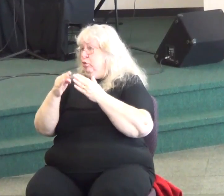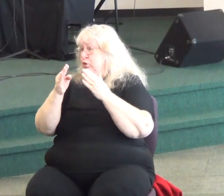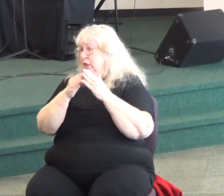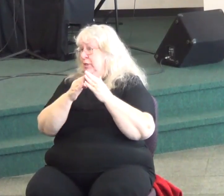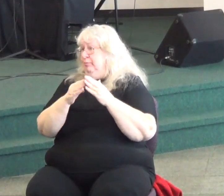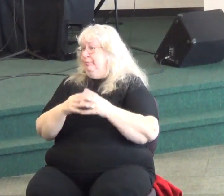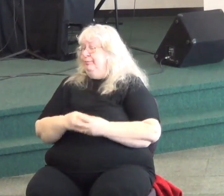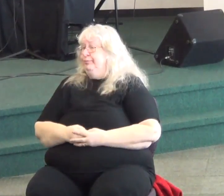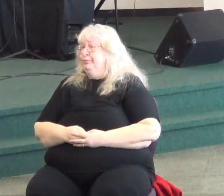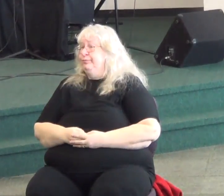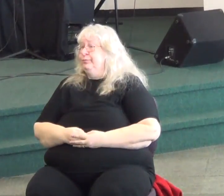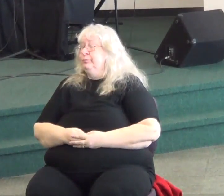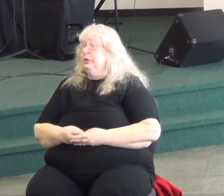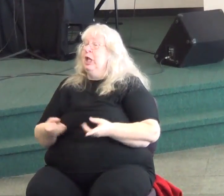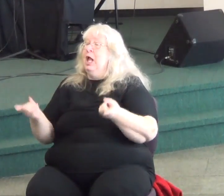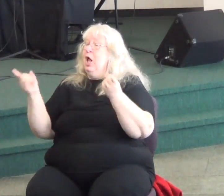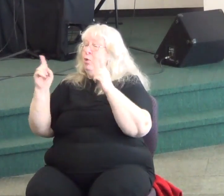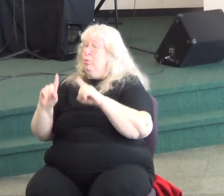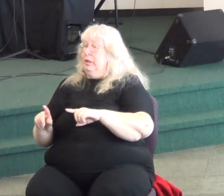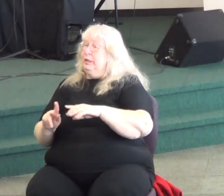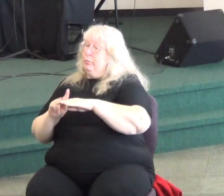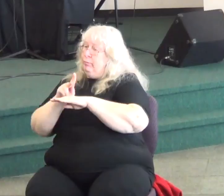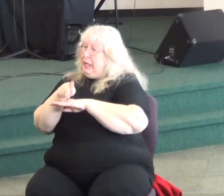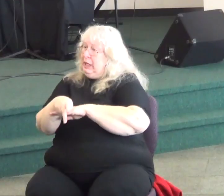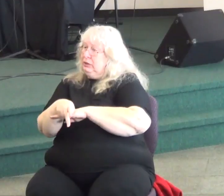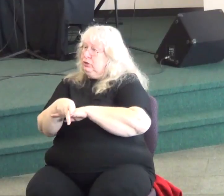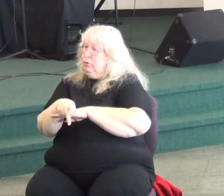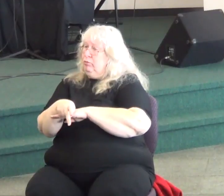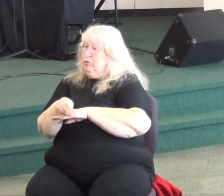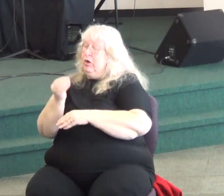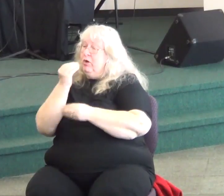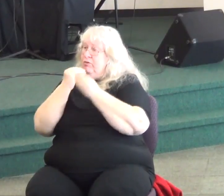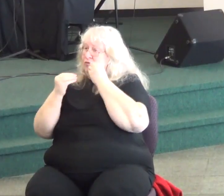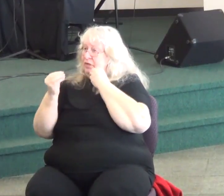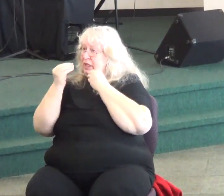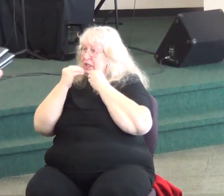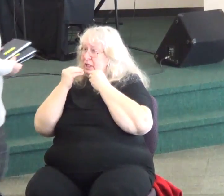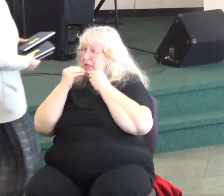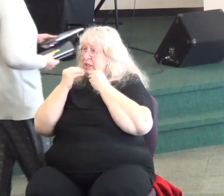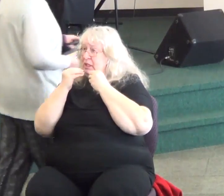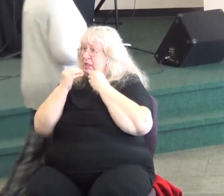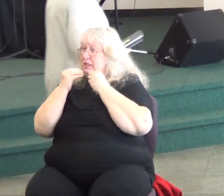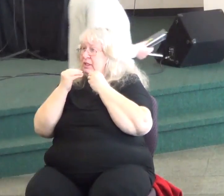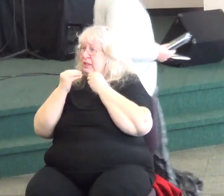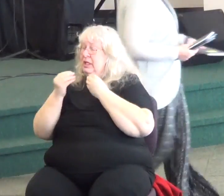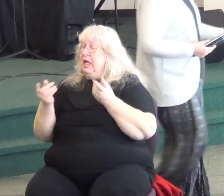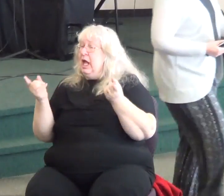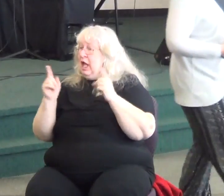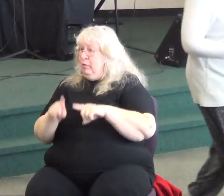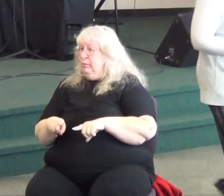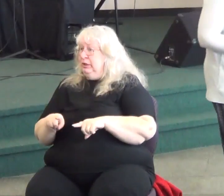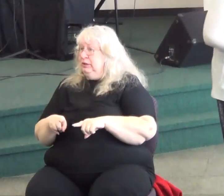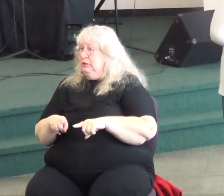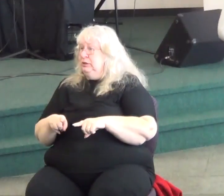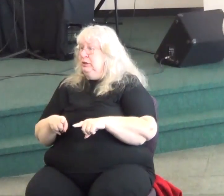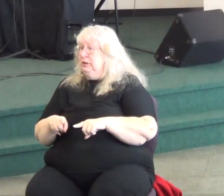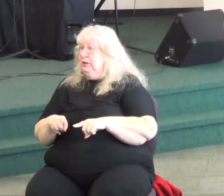And when the Passover feast came, it tripled. There were over possibly 150,000 people